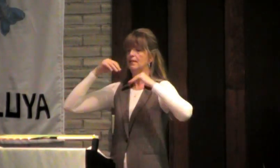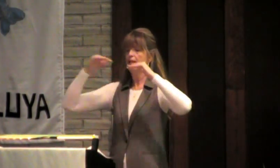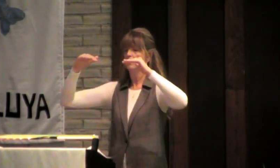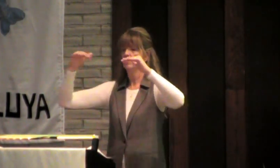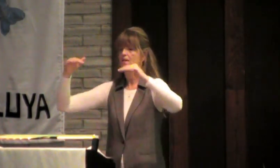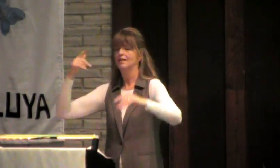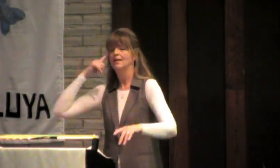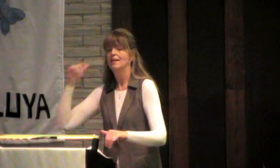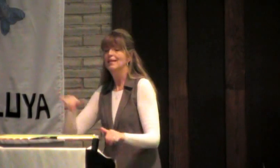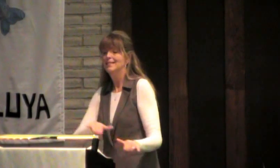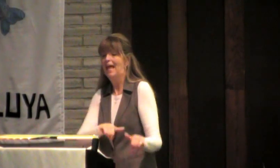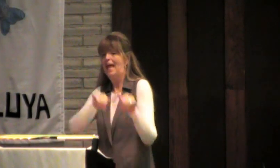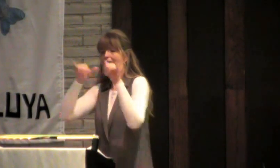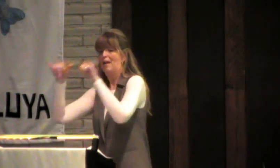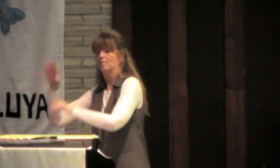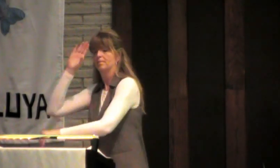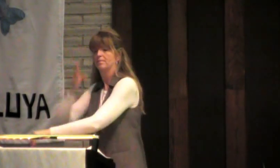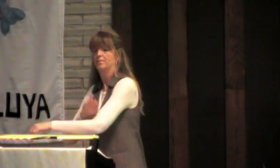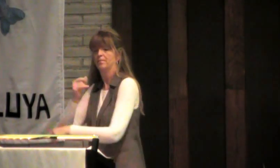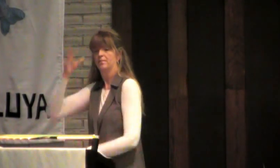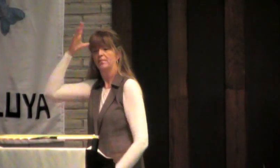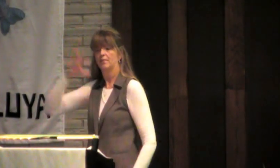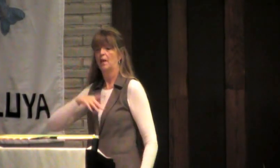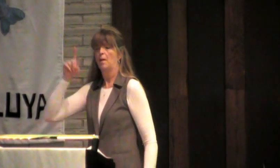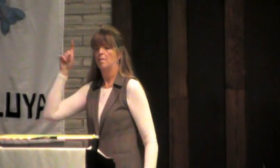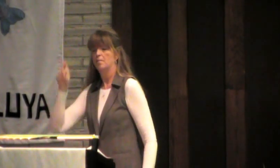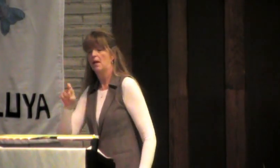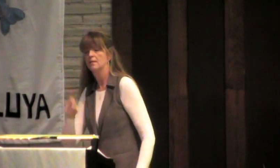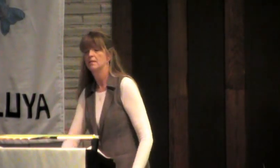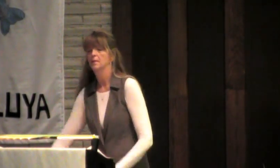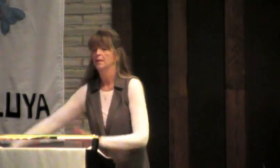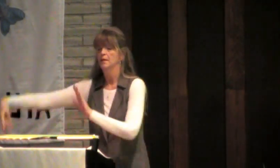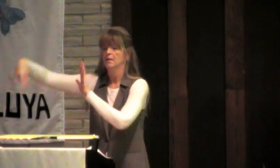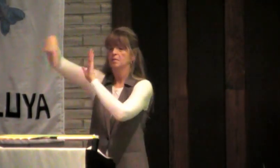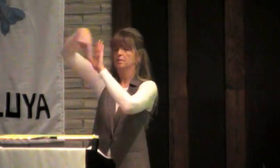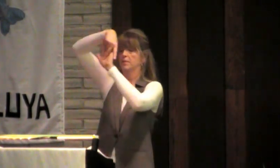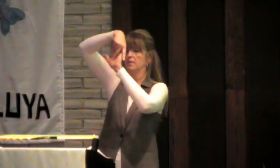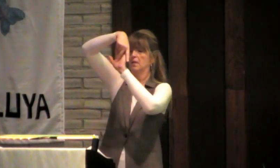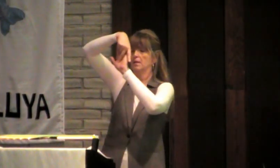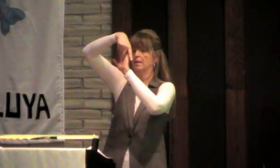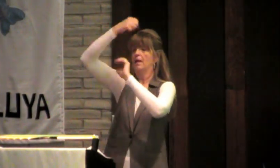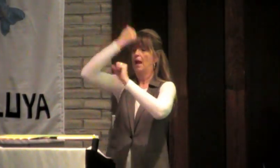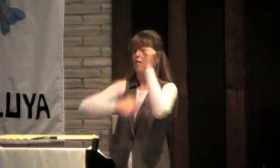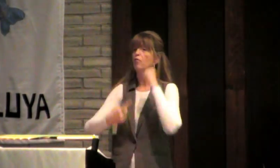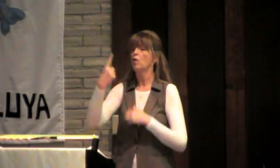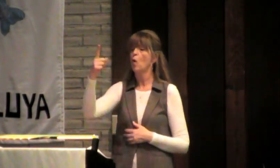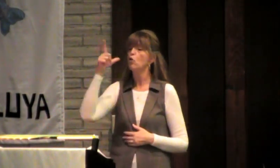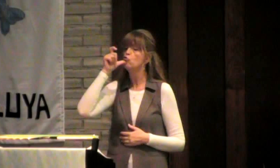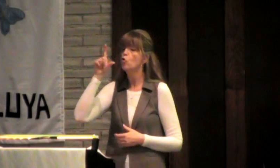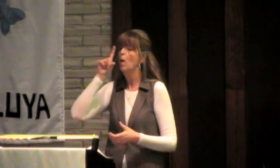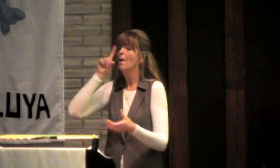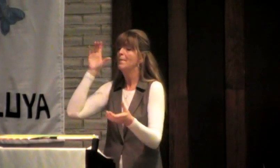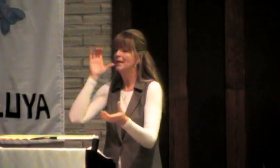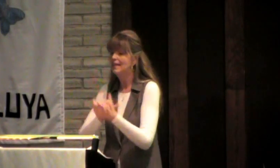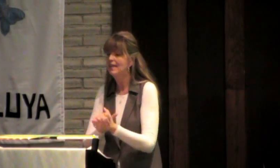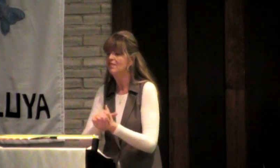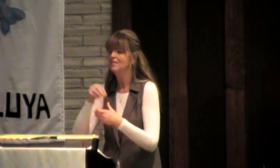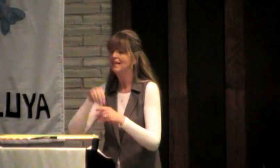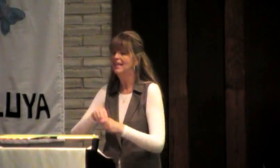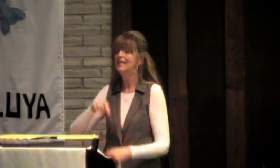wilderness, so the Son of Man must be lifted up, that everyone who believes may